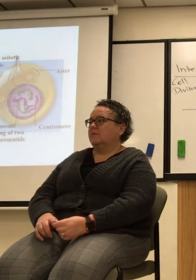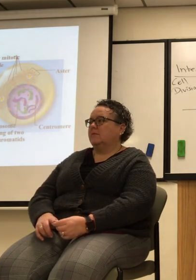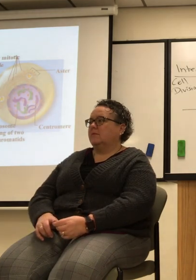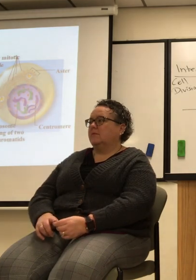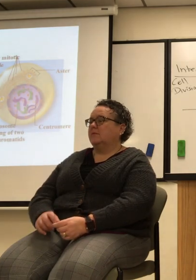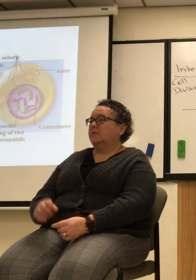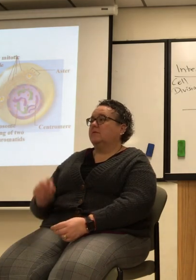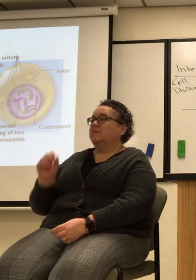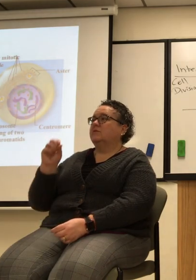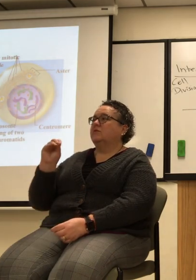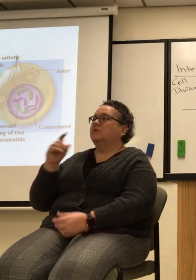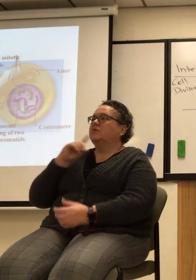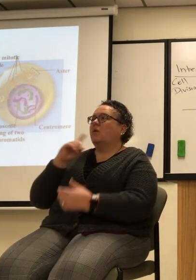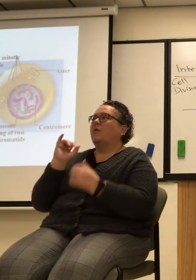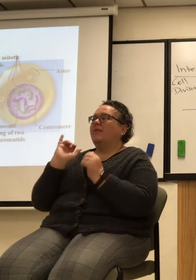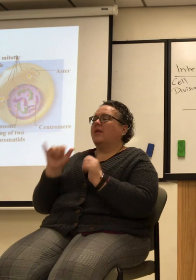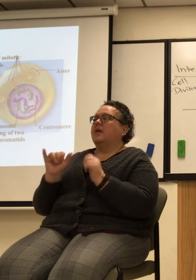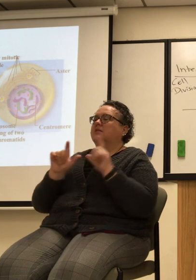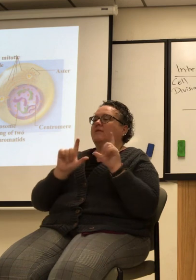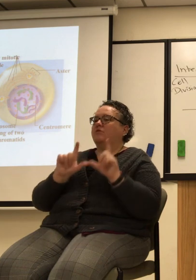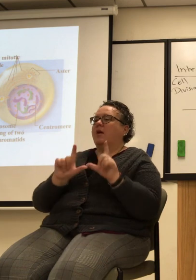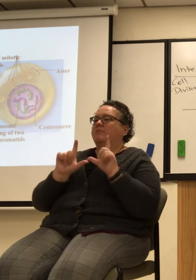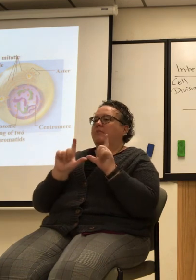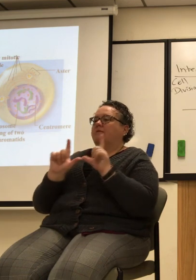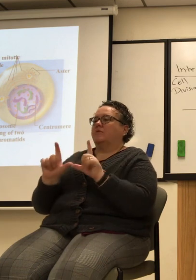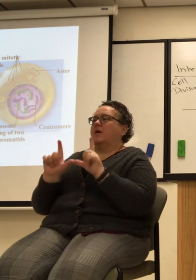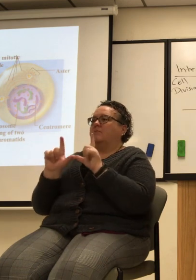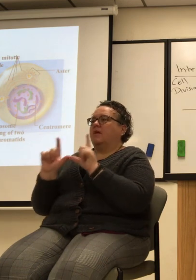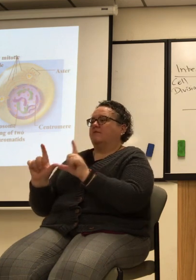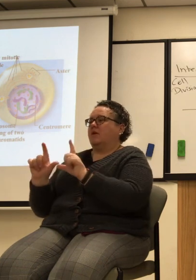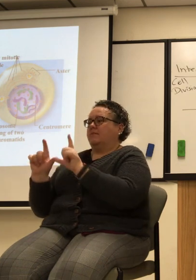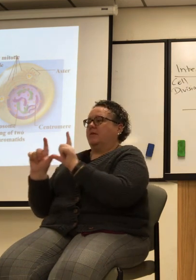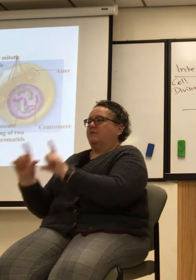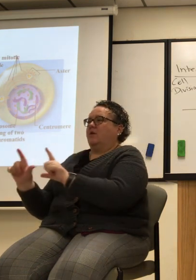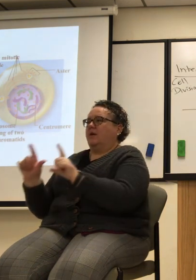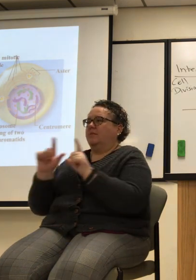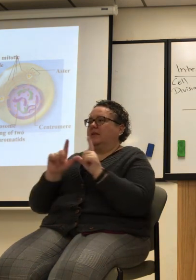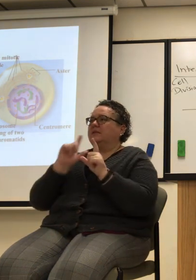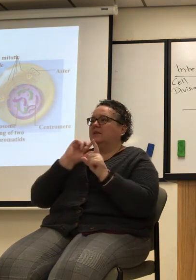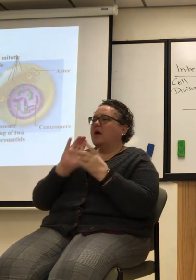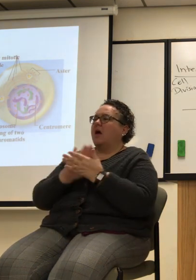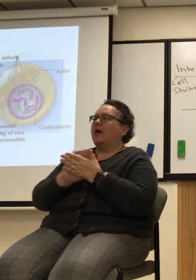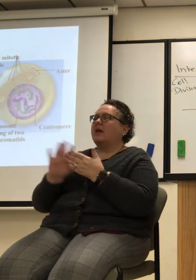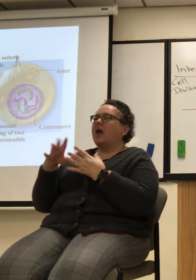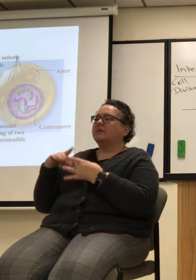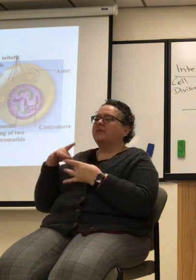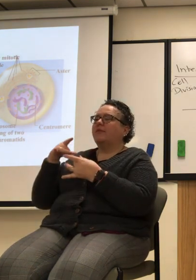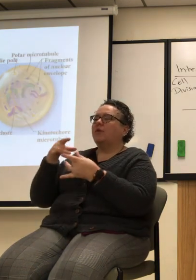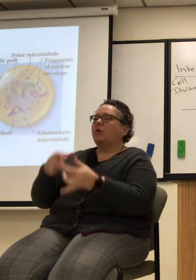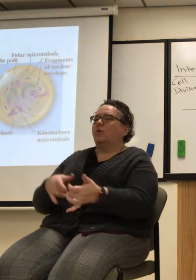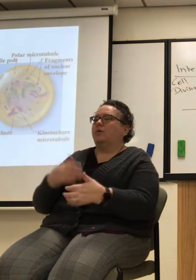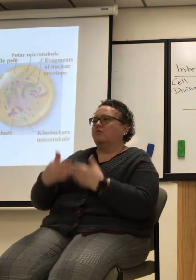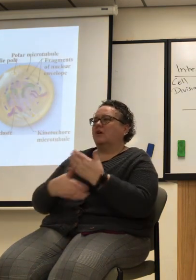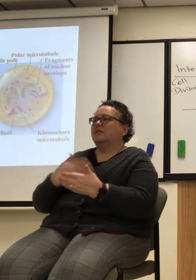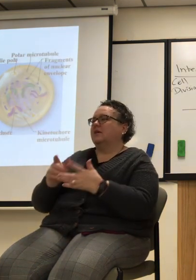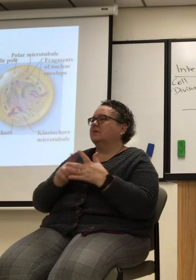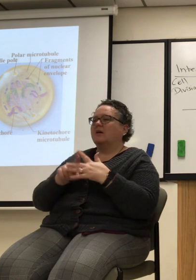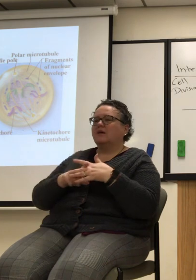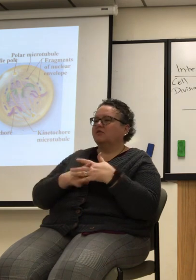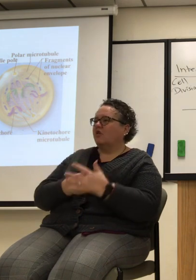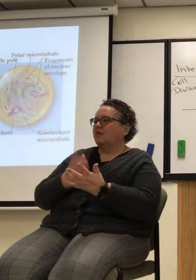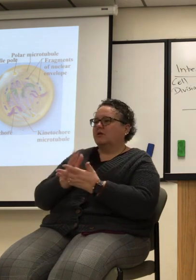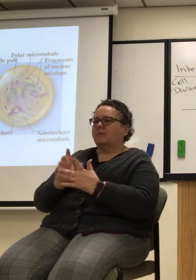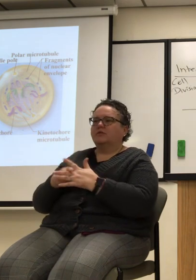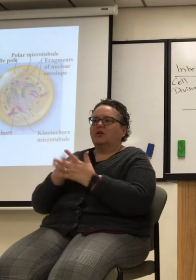So we're taking it frame by frame. This is a nice fluid process, but just to kind of like start and stop, what you need to know in